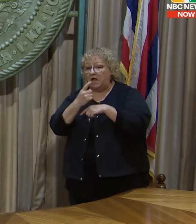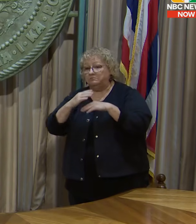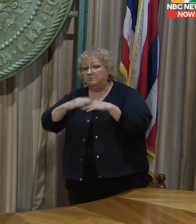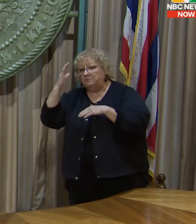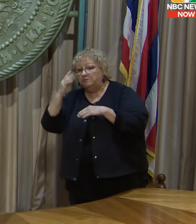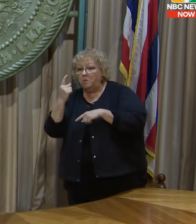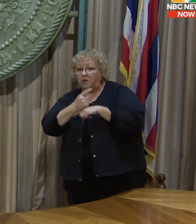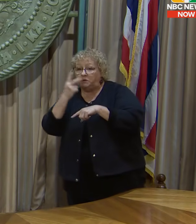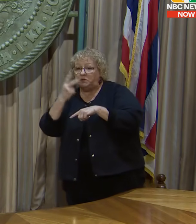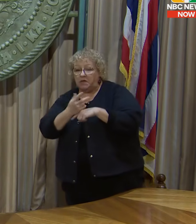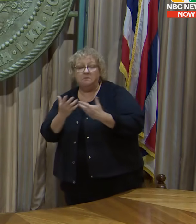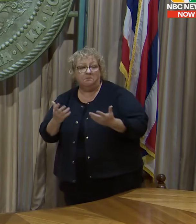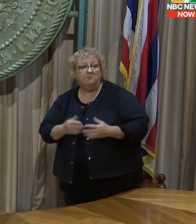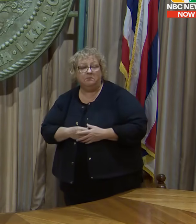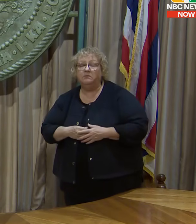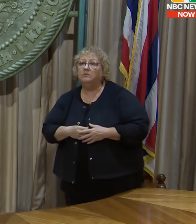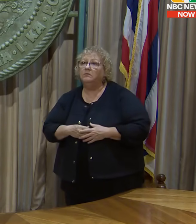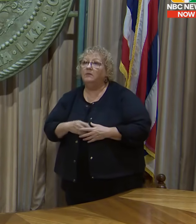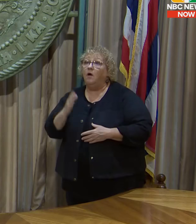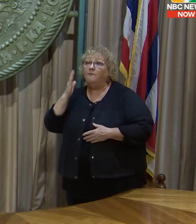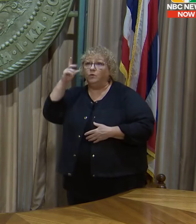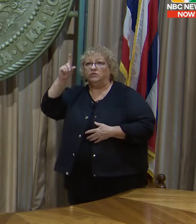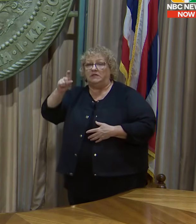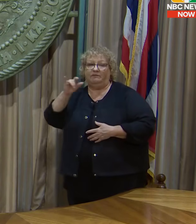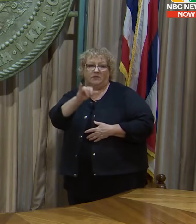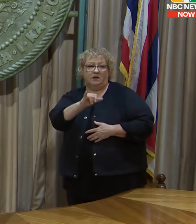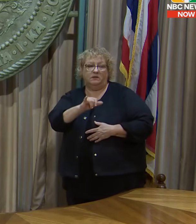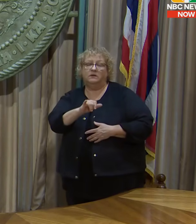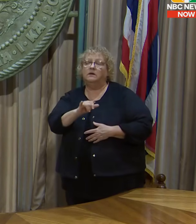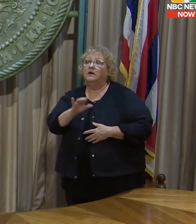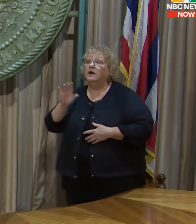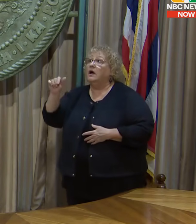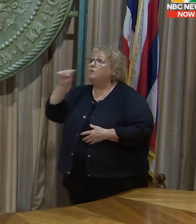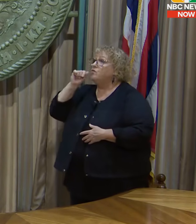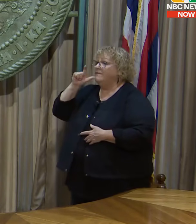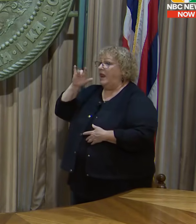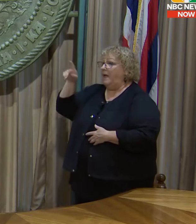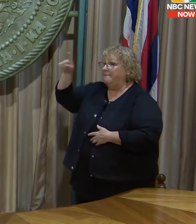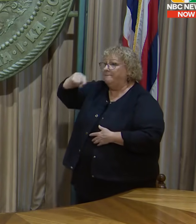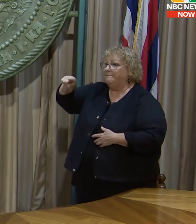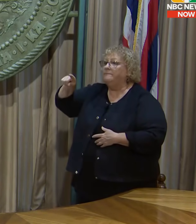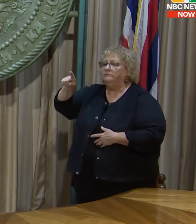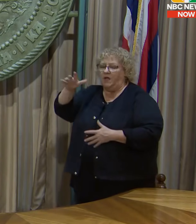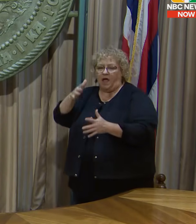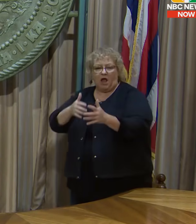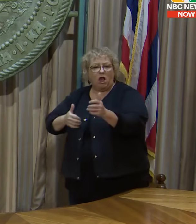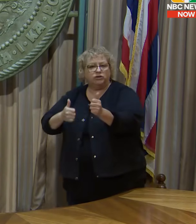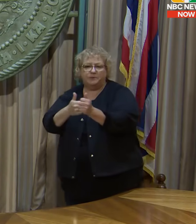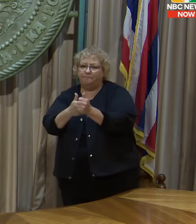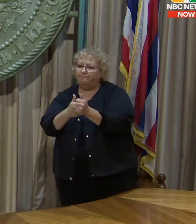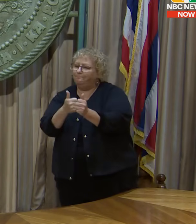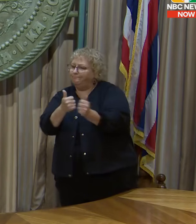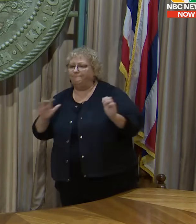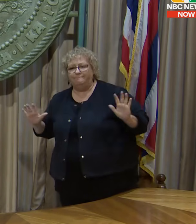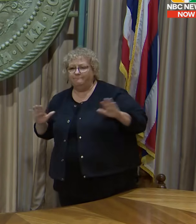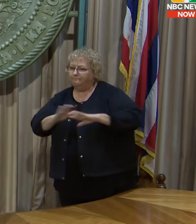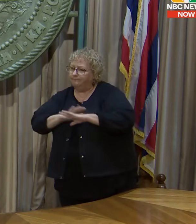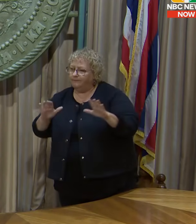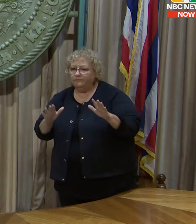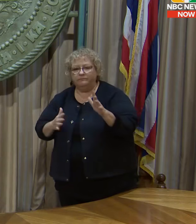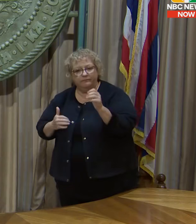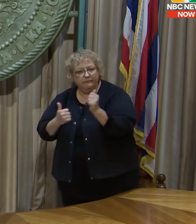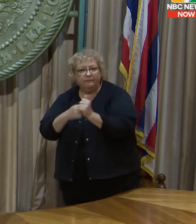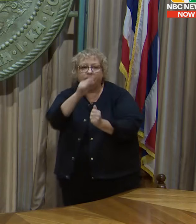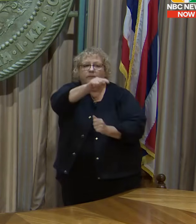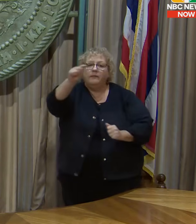so for future testing. The private labs have come up to speed. They are doing most of the testing around the